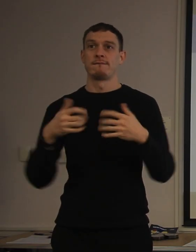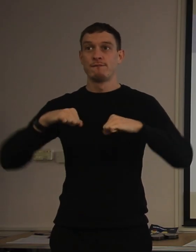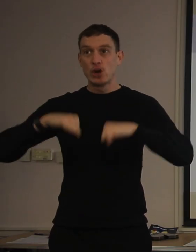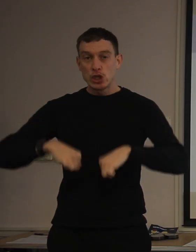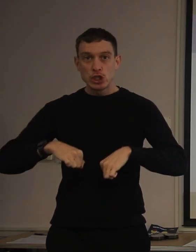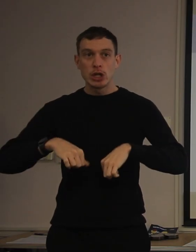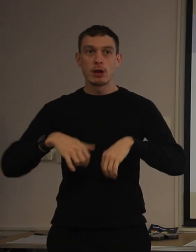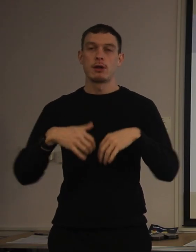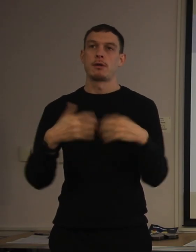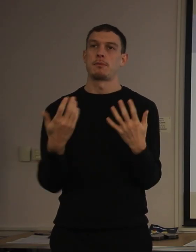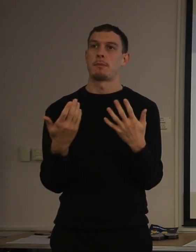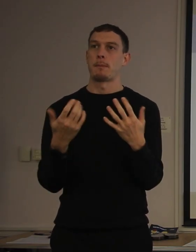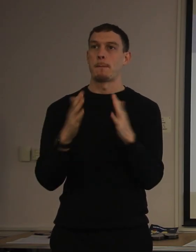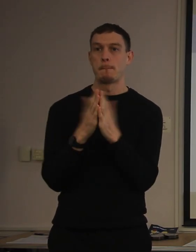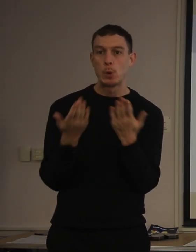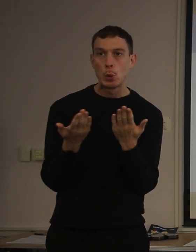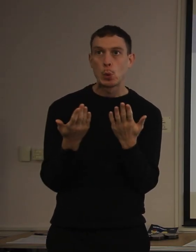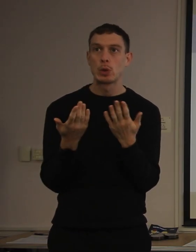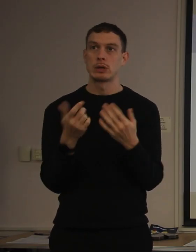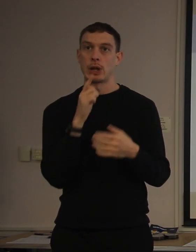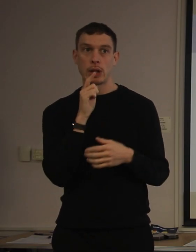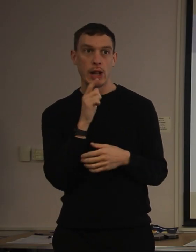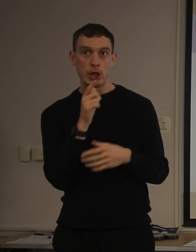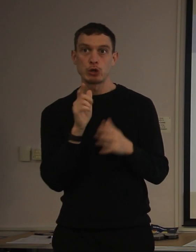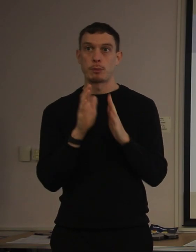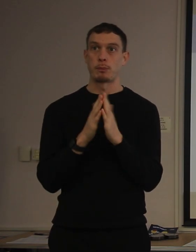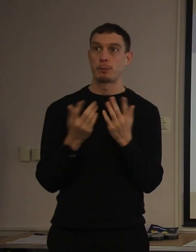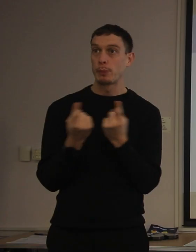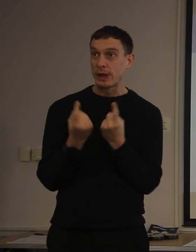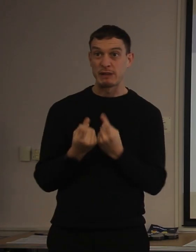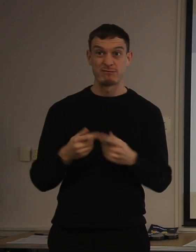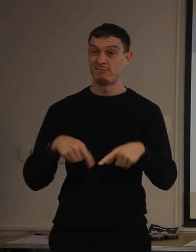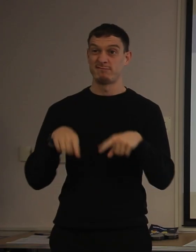electrical, books, everything.